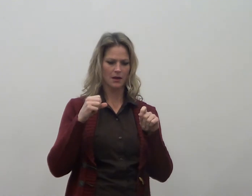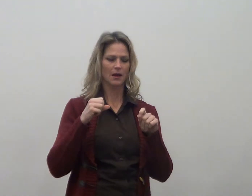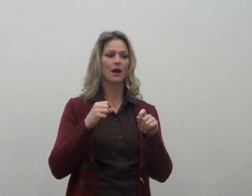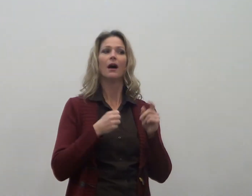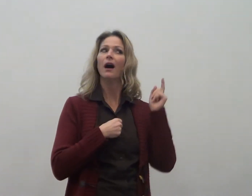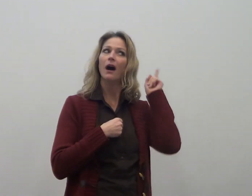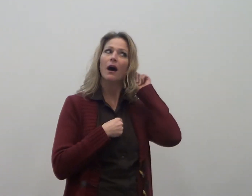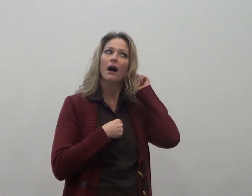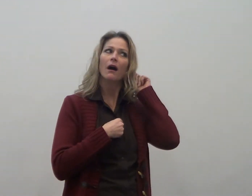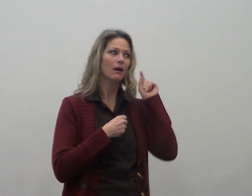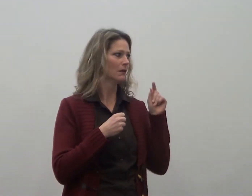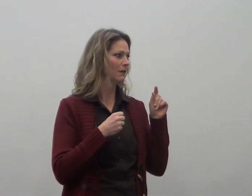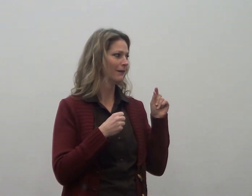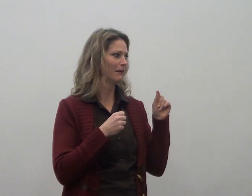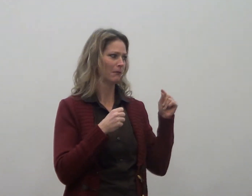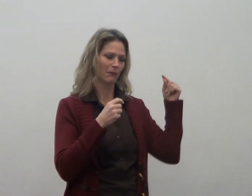inner ear.